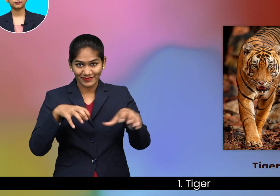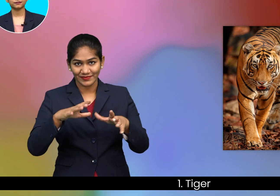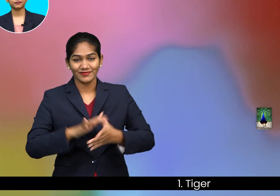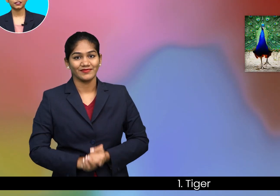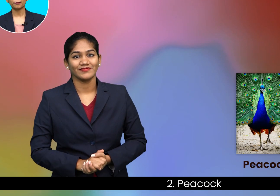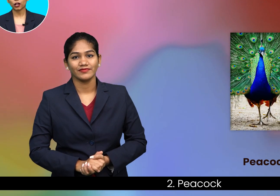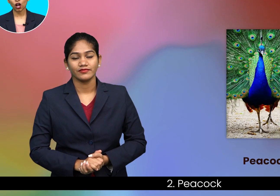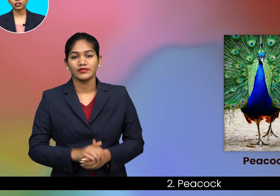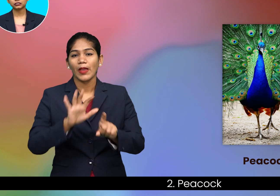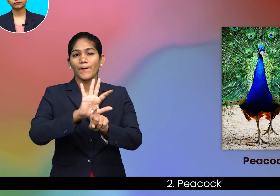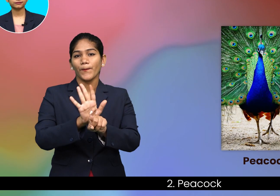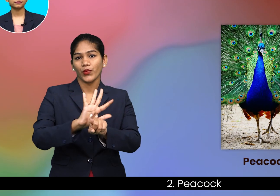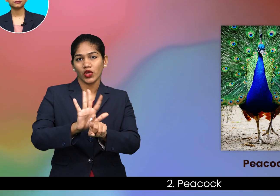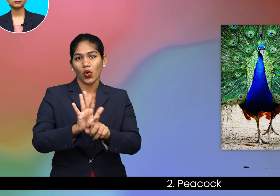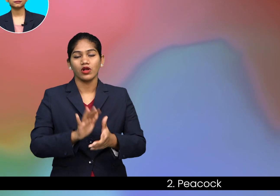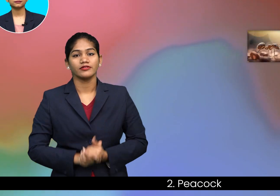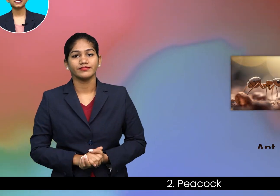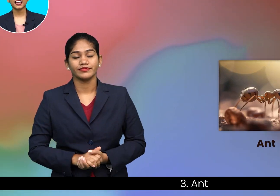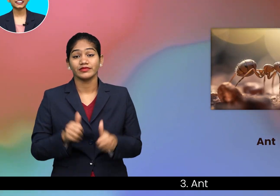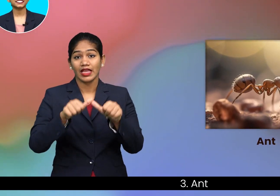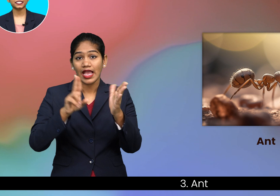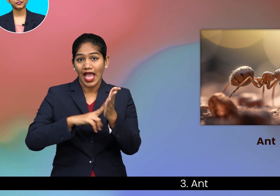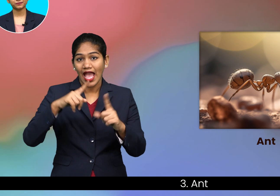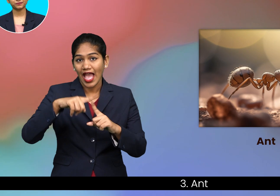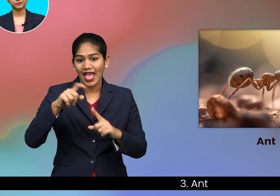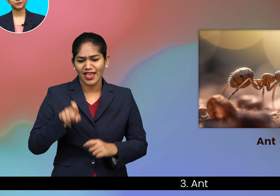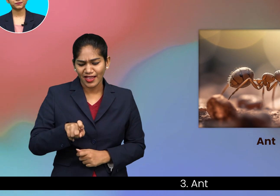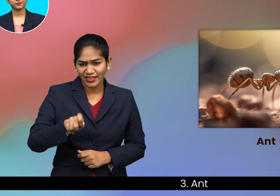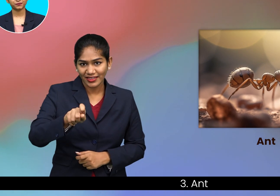Tiger, Picoke, Ant.